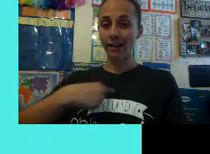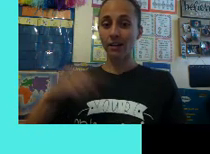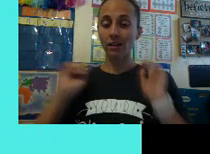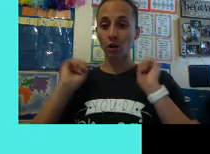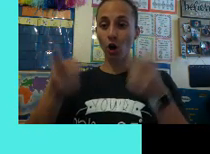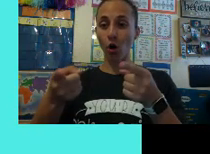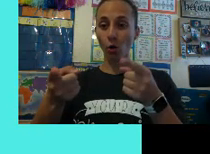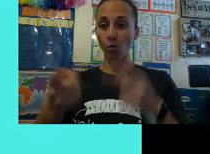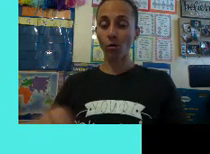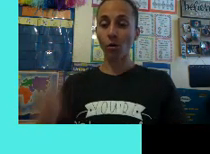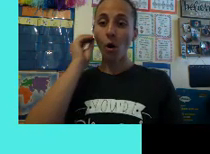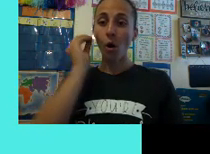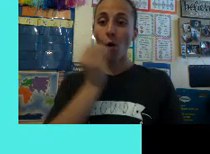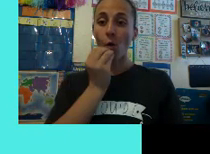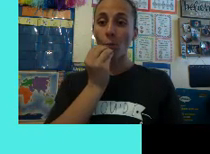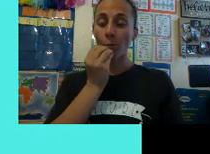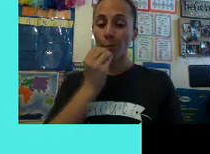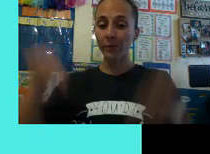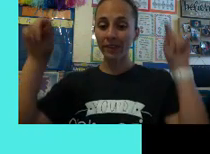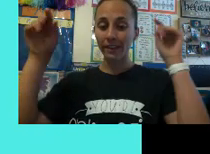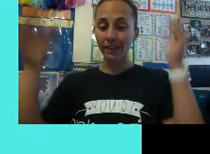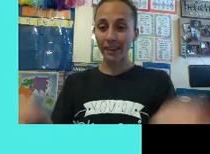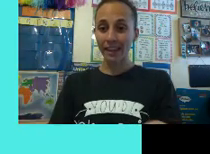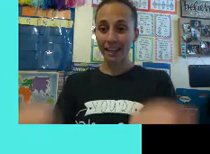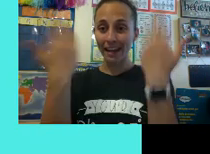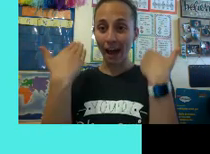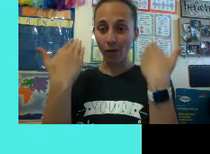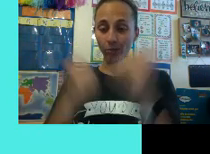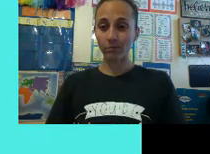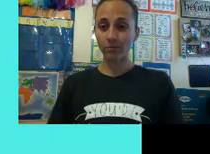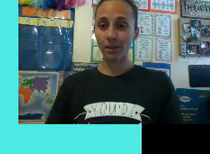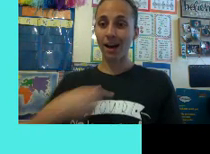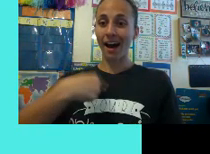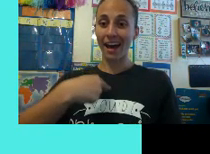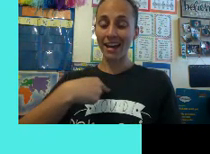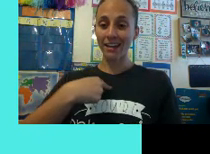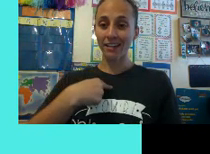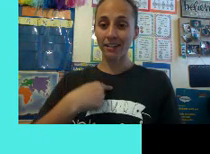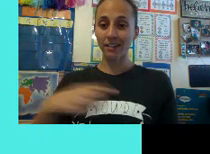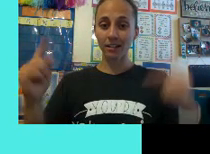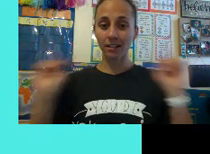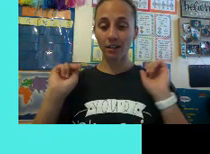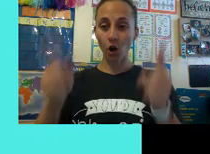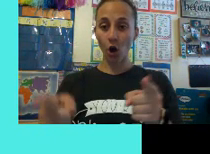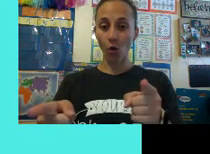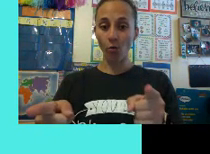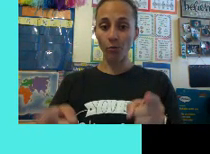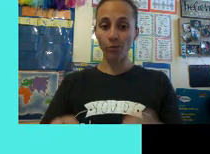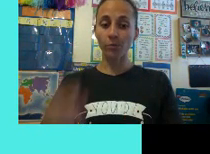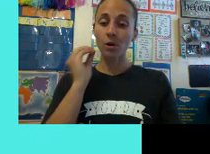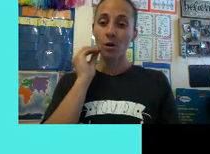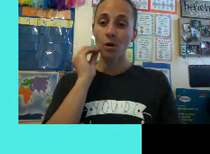I go home now. I